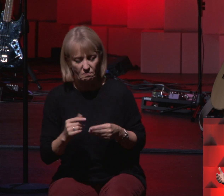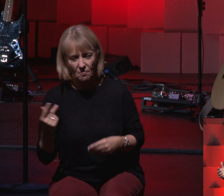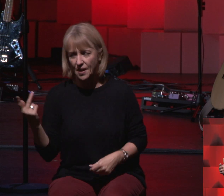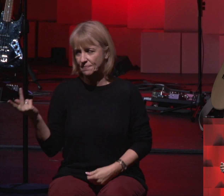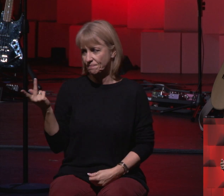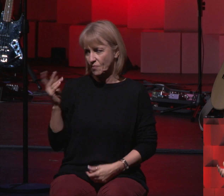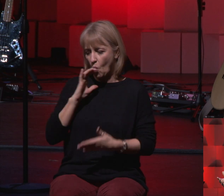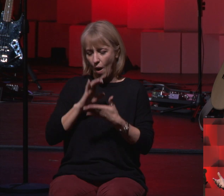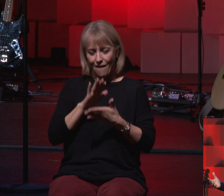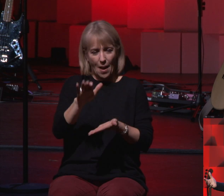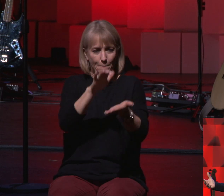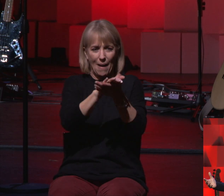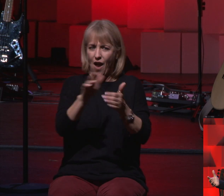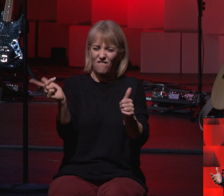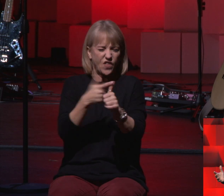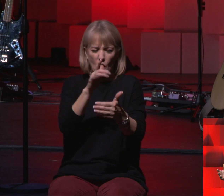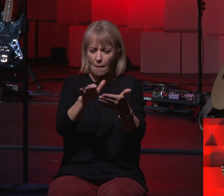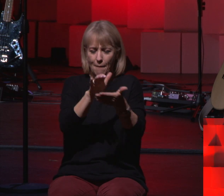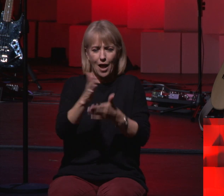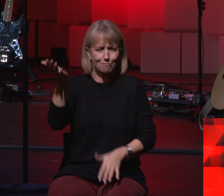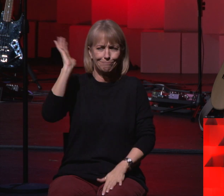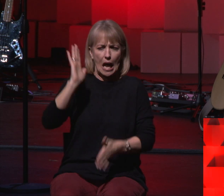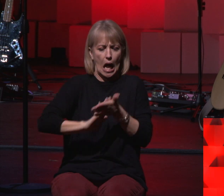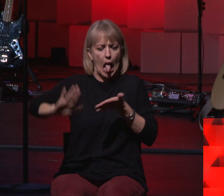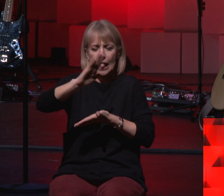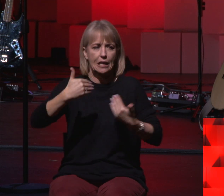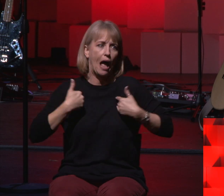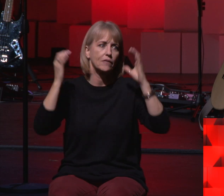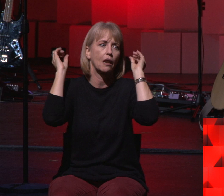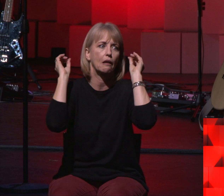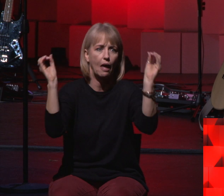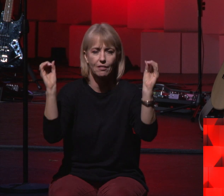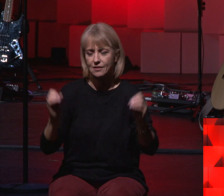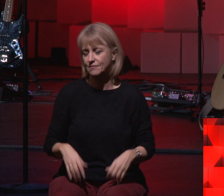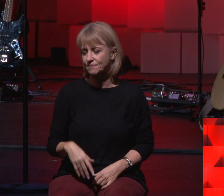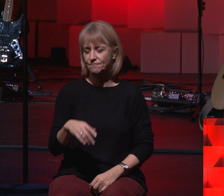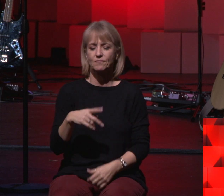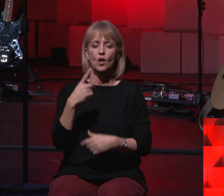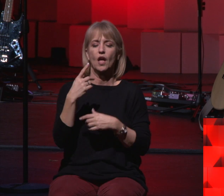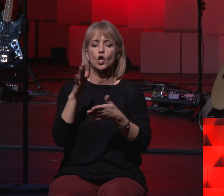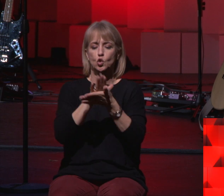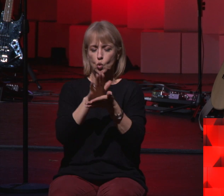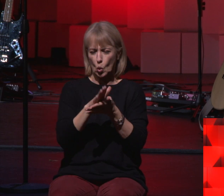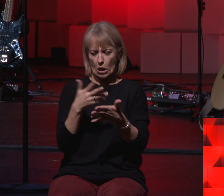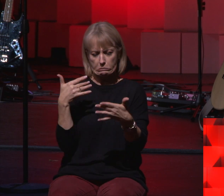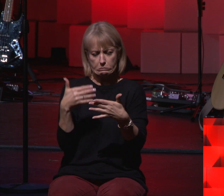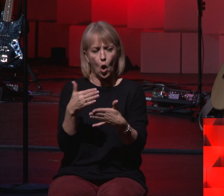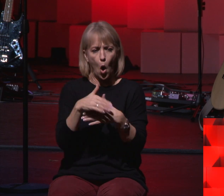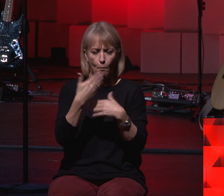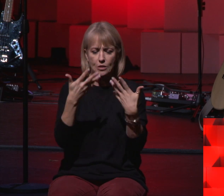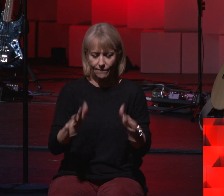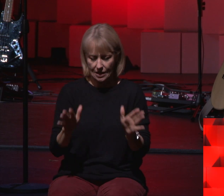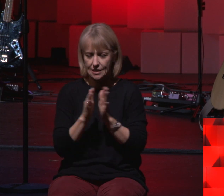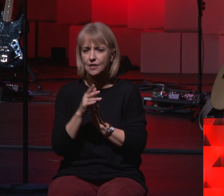were in college, and we didn't have much of anything, and we were finishing up 1 year of school, and a friend of mine told me about this